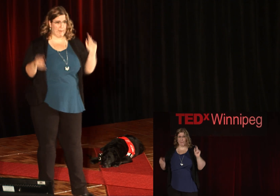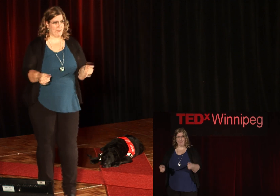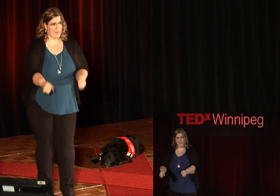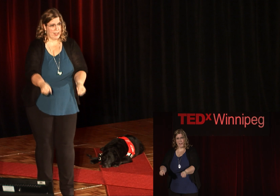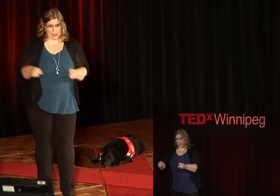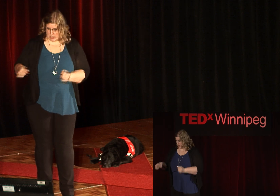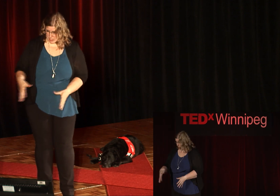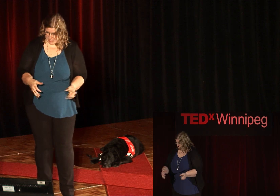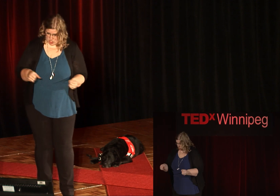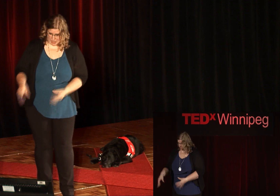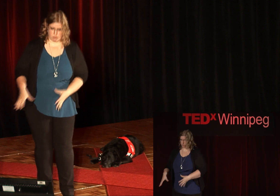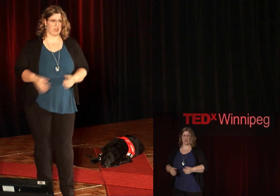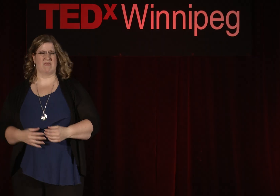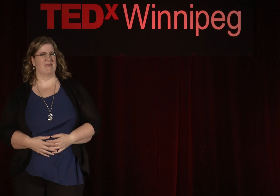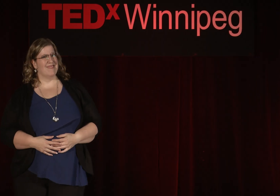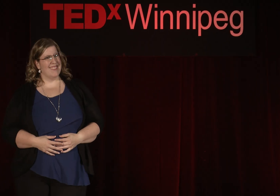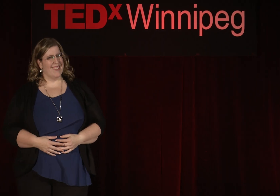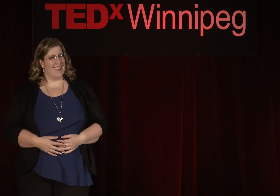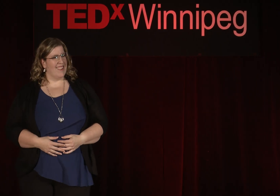the luggage.